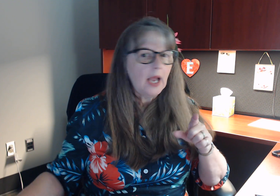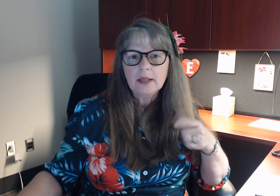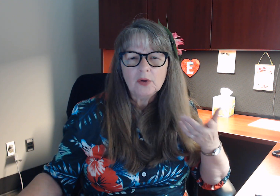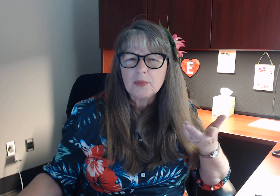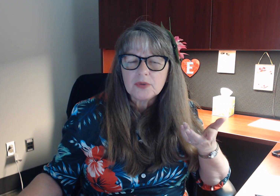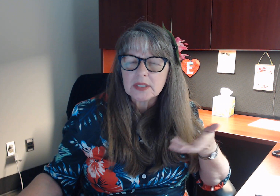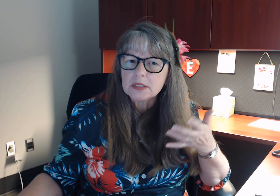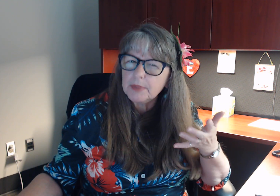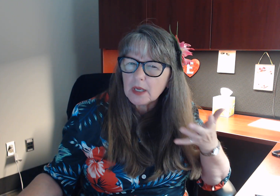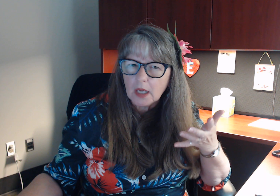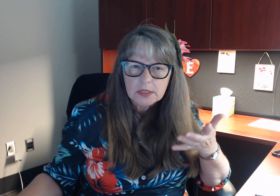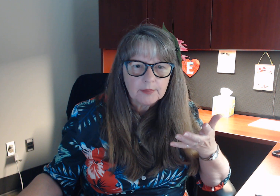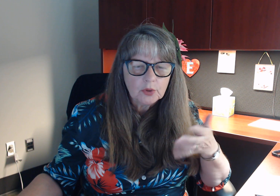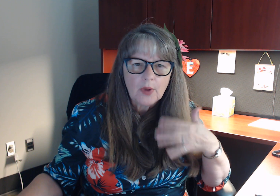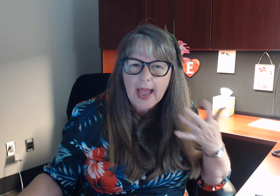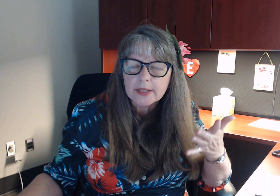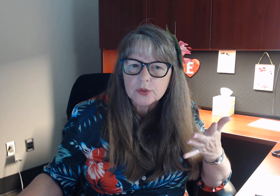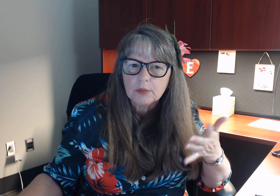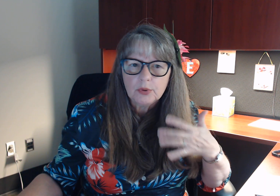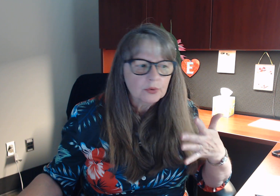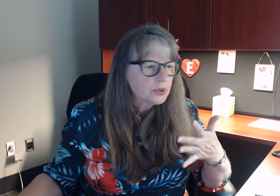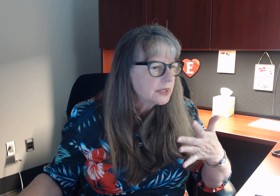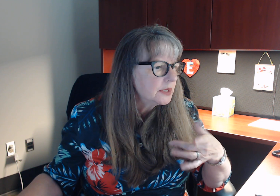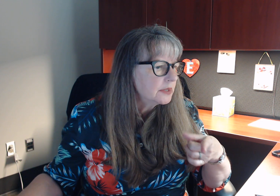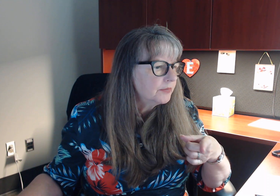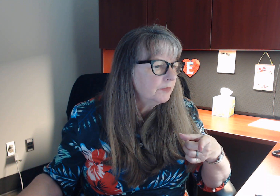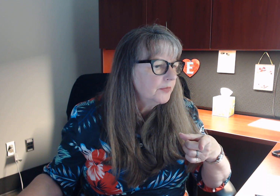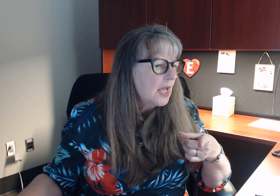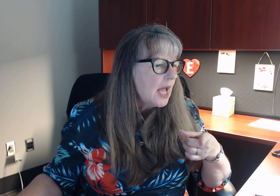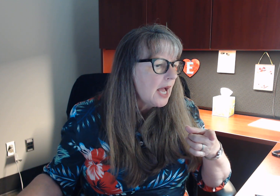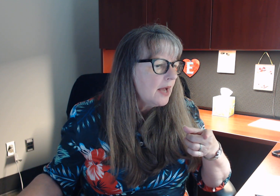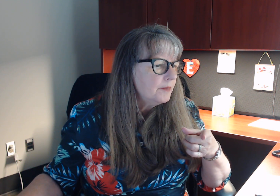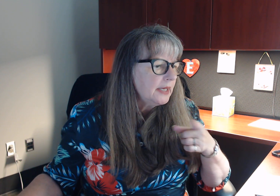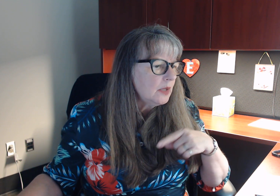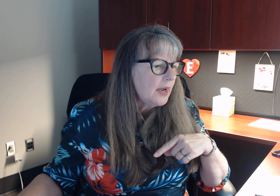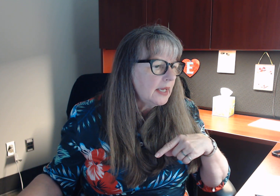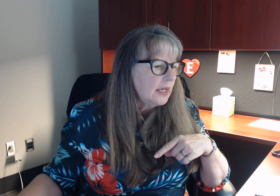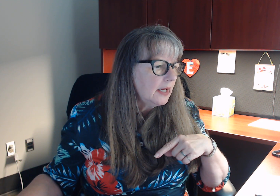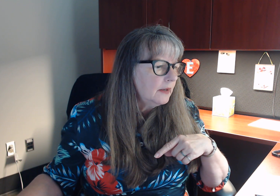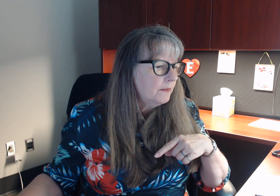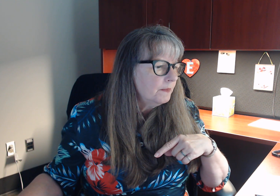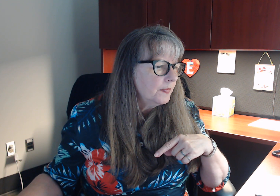I would do that because it's a big concept. You hack into the computer and you're stealing something. But anyway, and